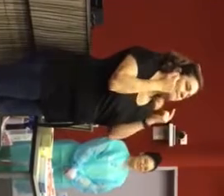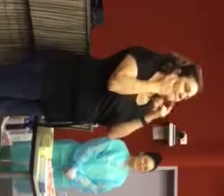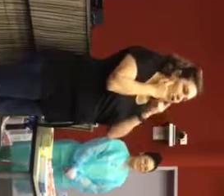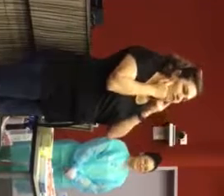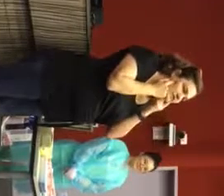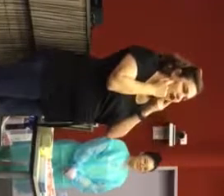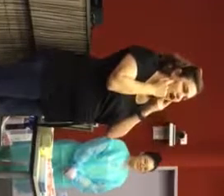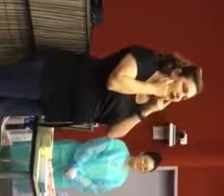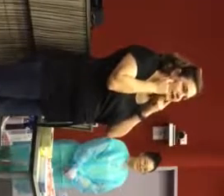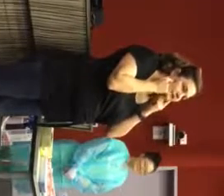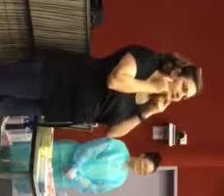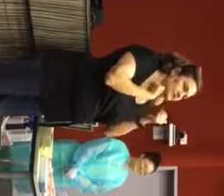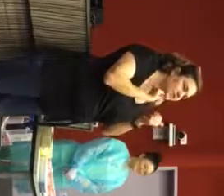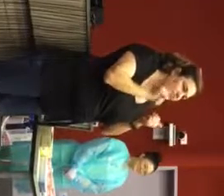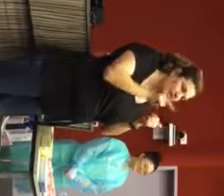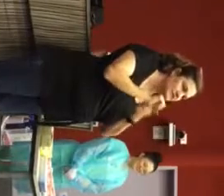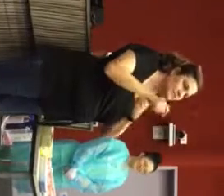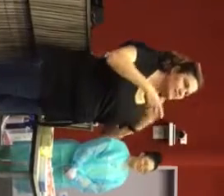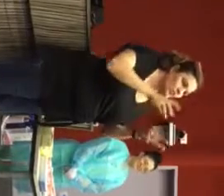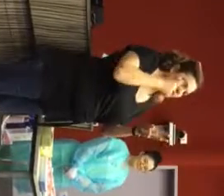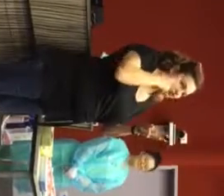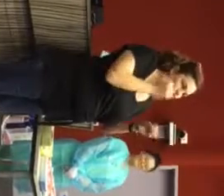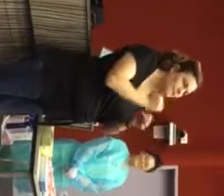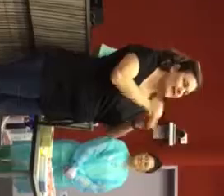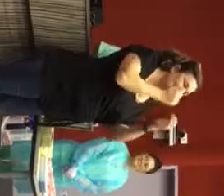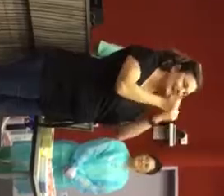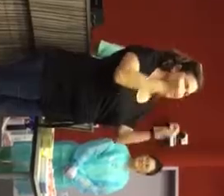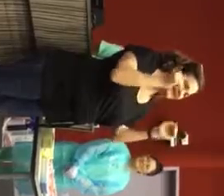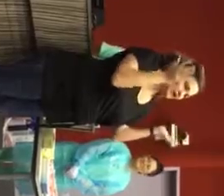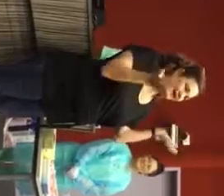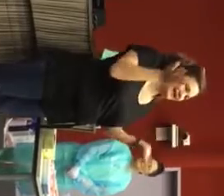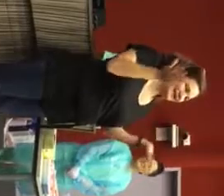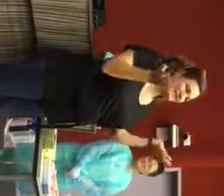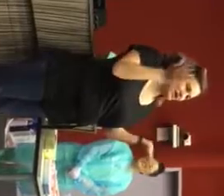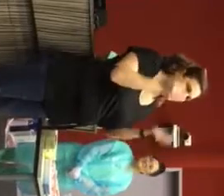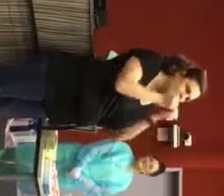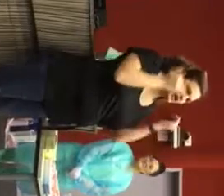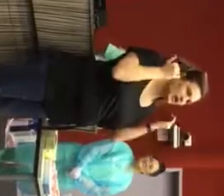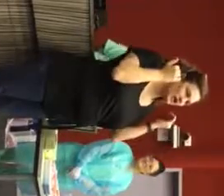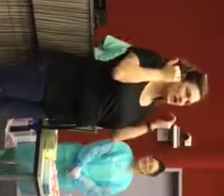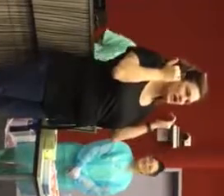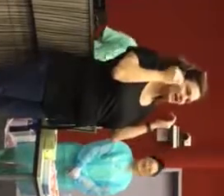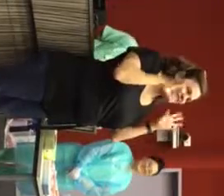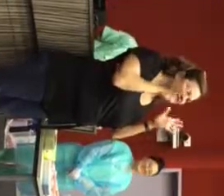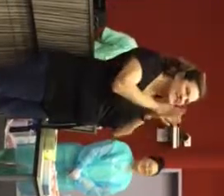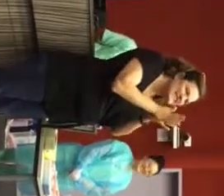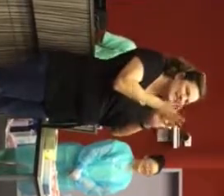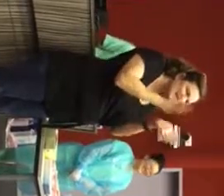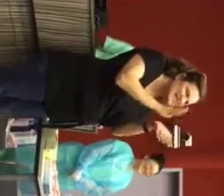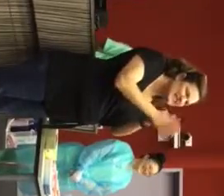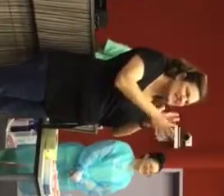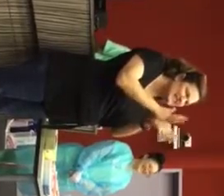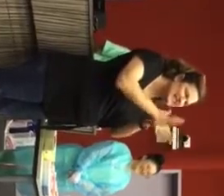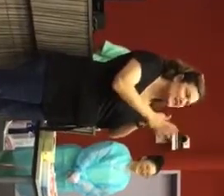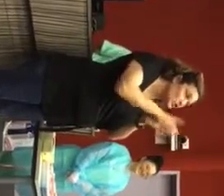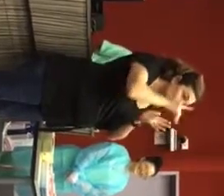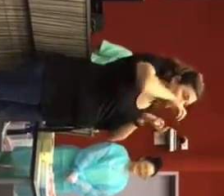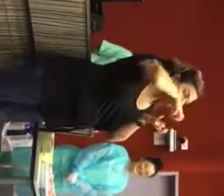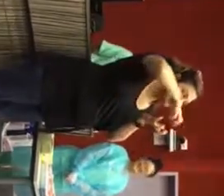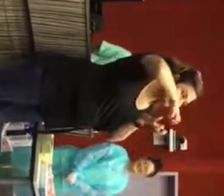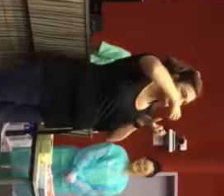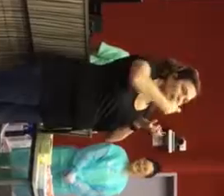sides to sort of counteract that. If you're eating something very sticky, the denture can dislodge. So